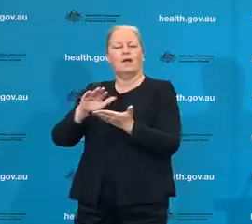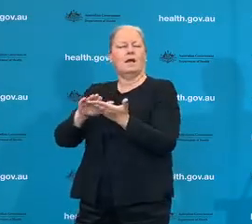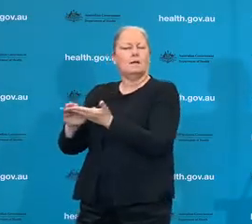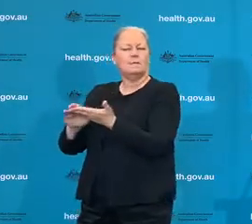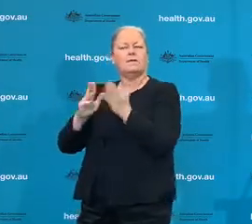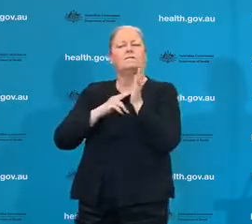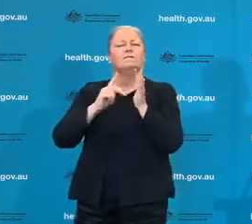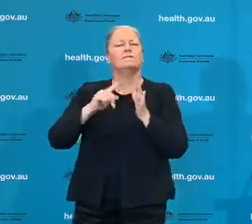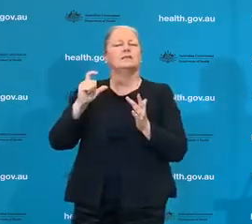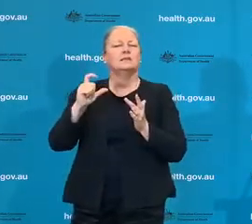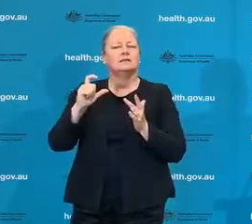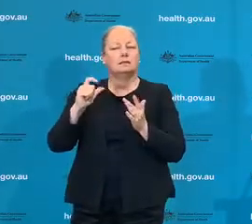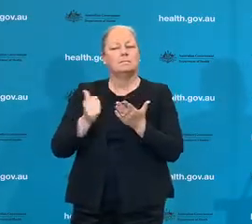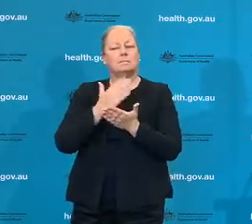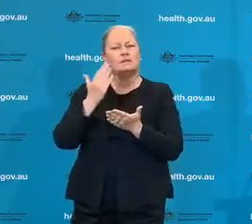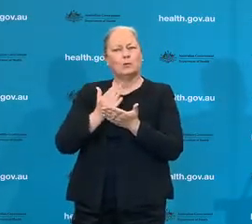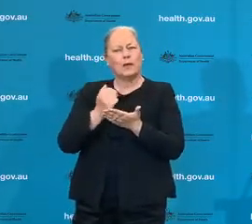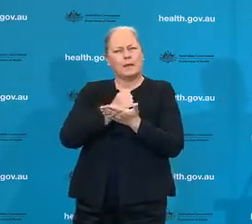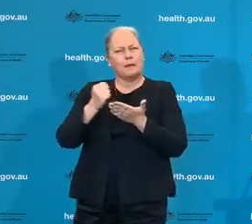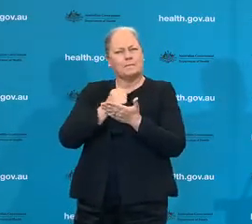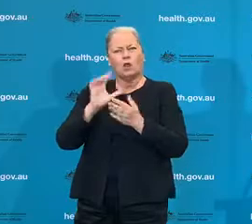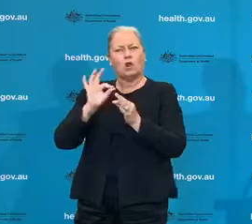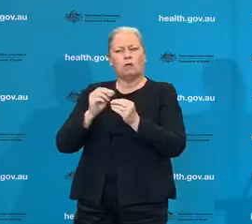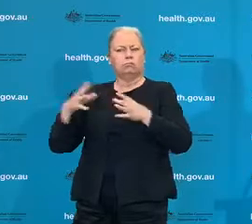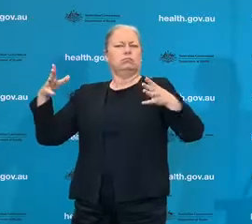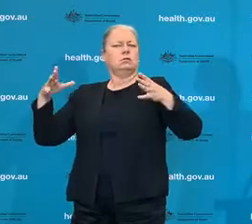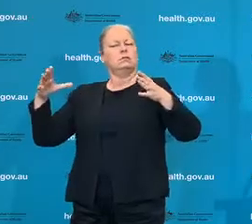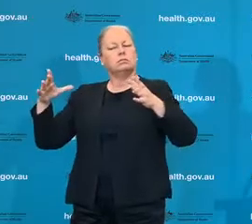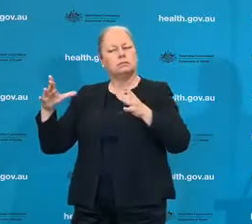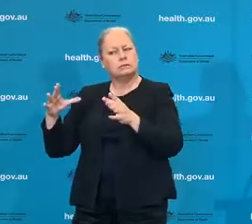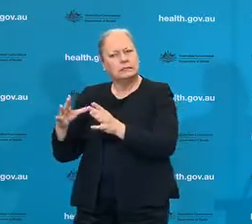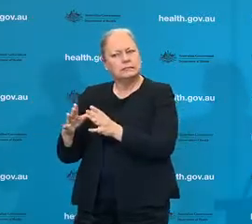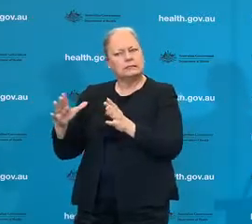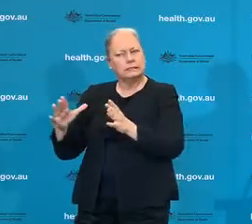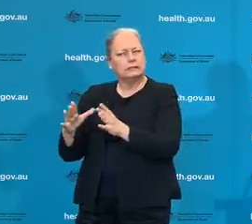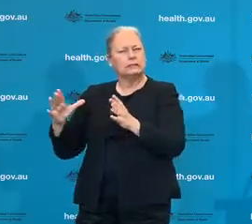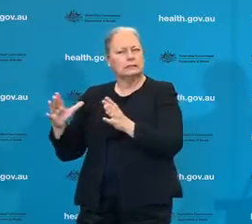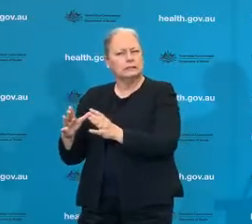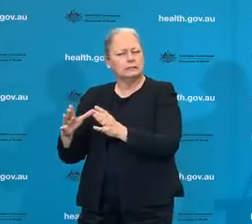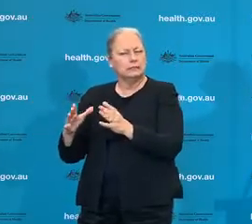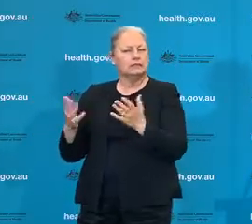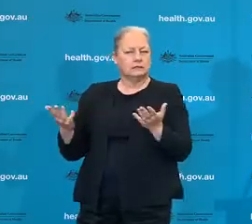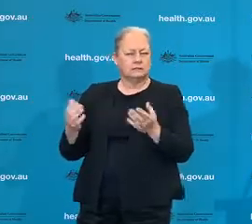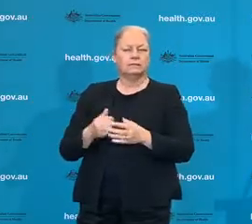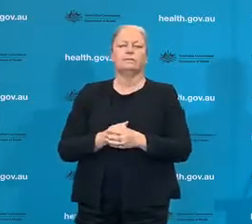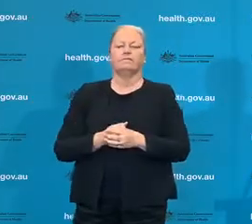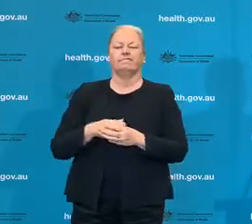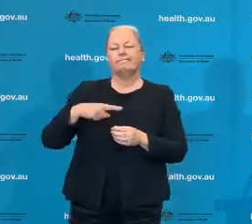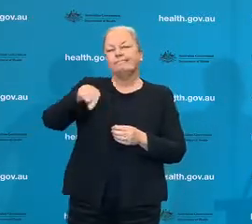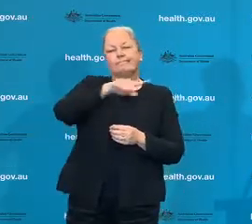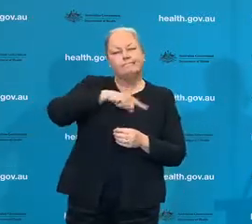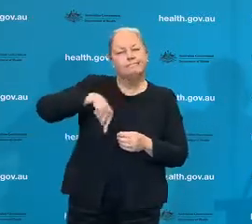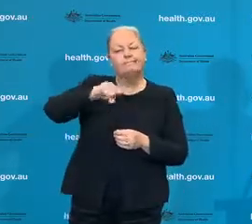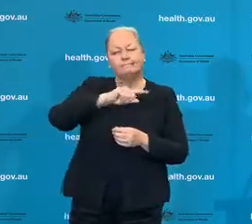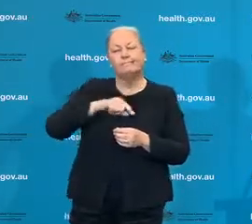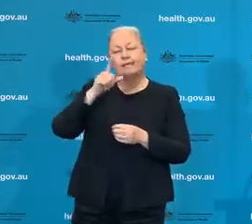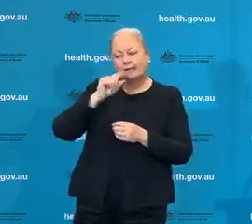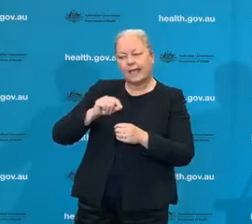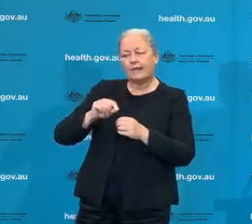in controlling lower numbers of COVID-19 as the epidemic recedes and lift